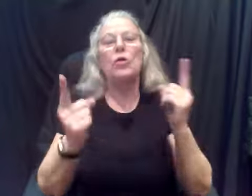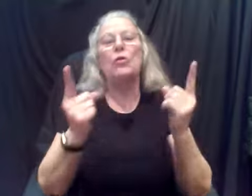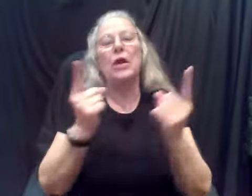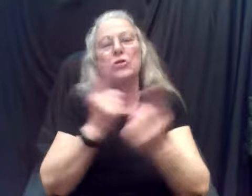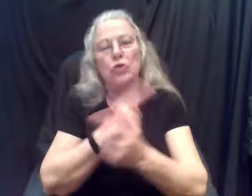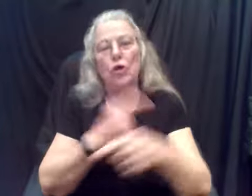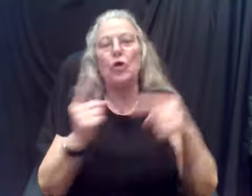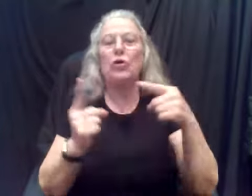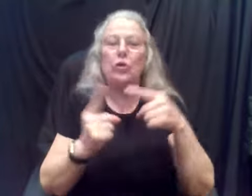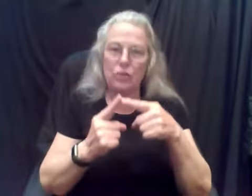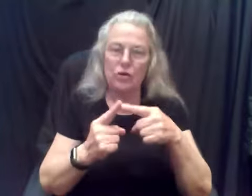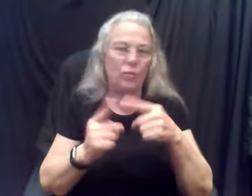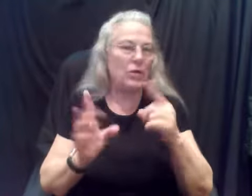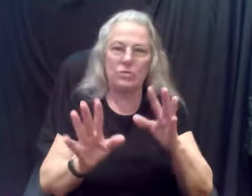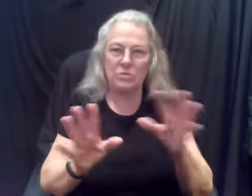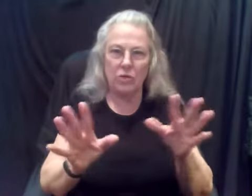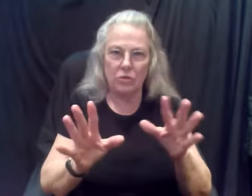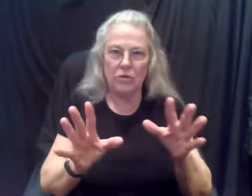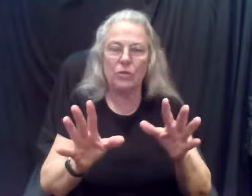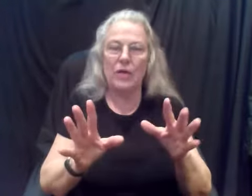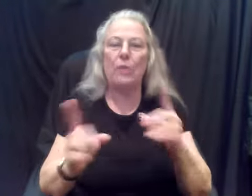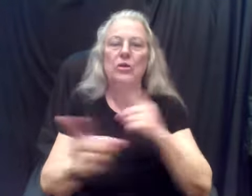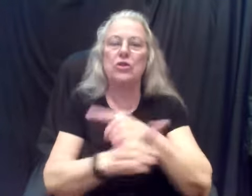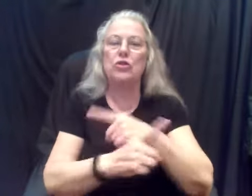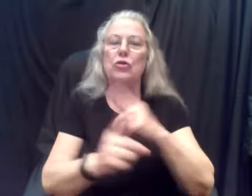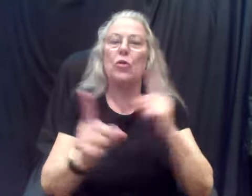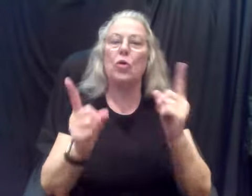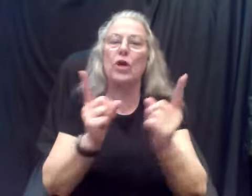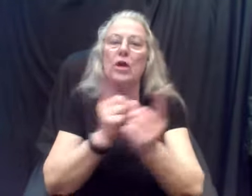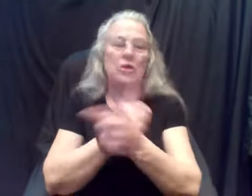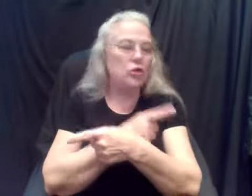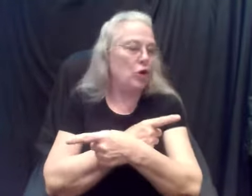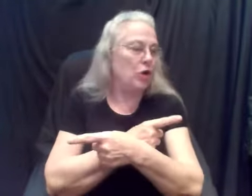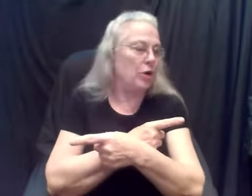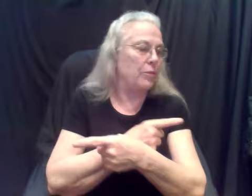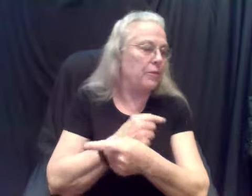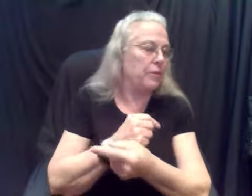can turn to. We don't do that. We just do the word turn.